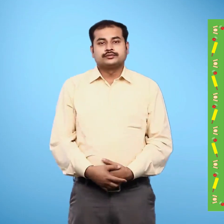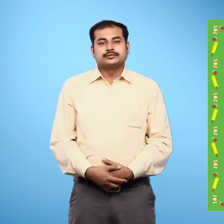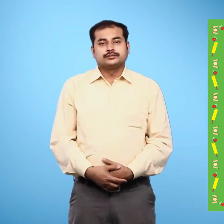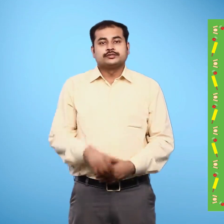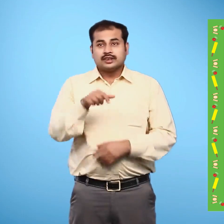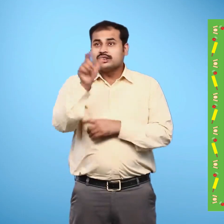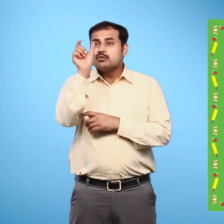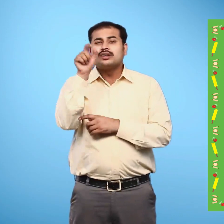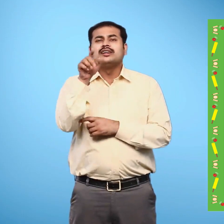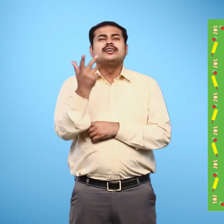Word 1.